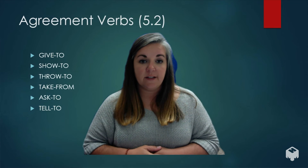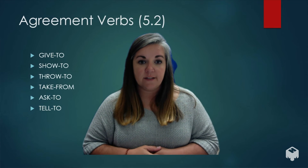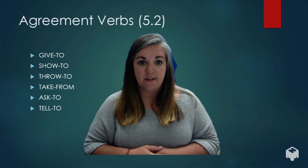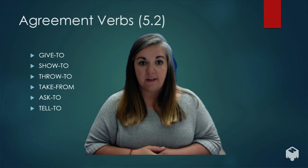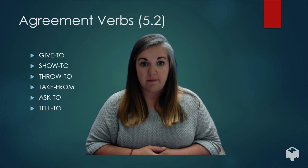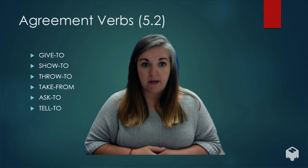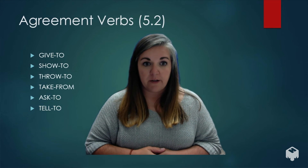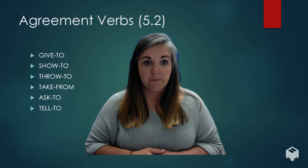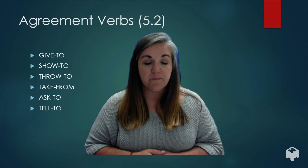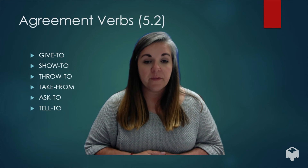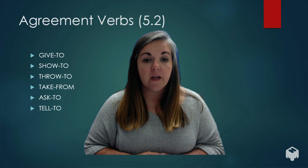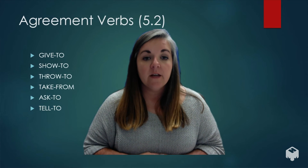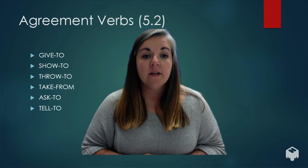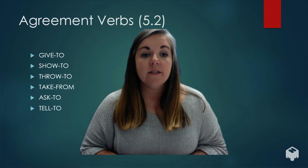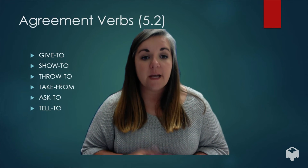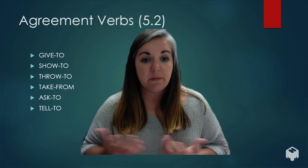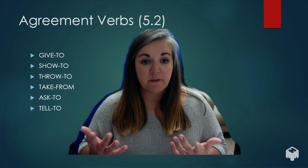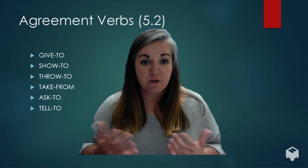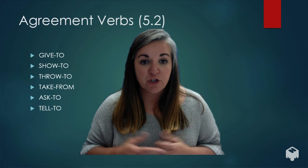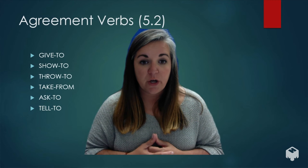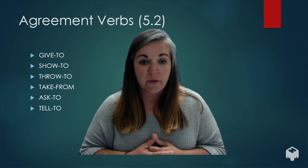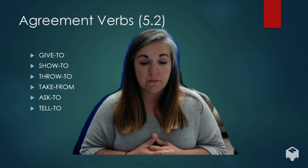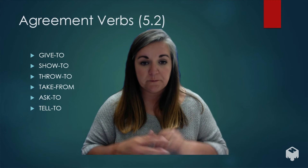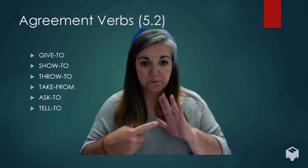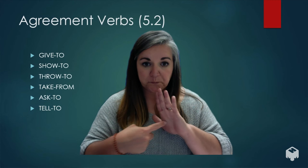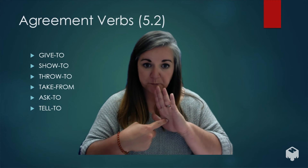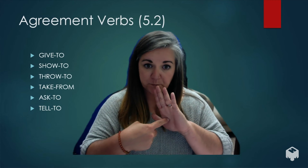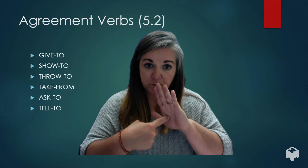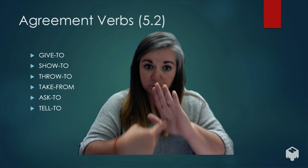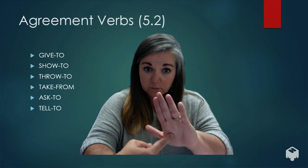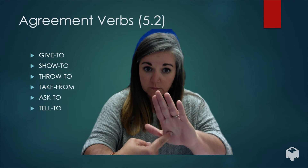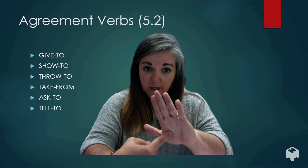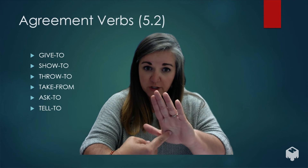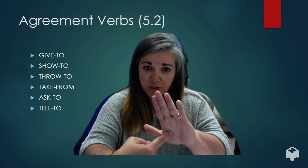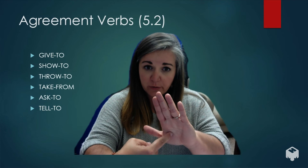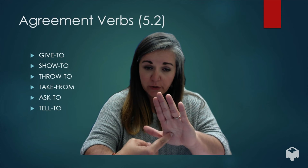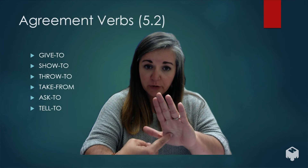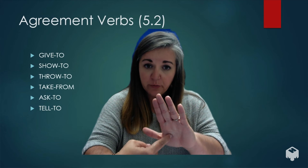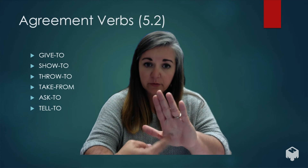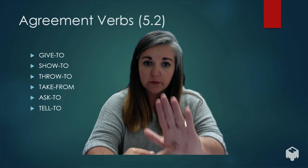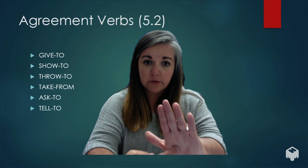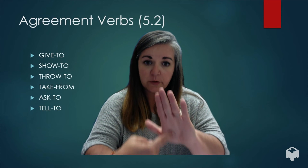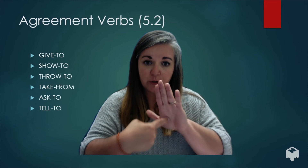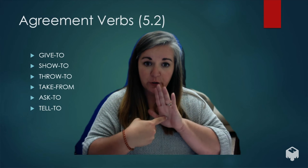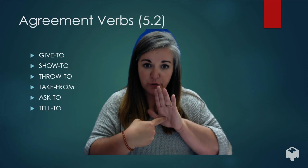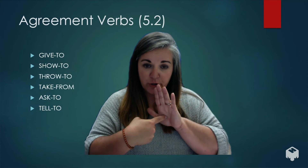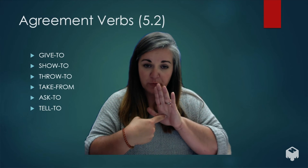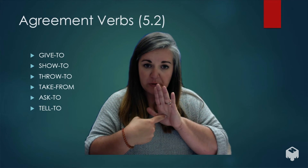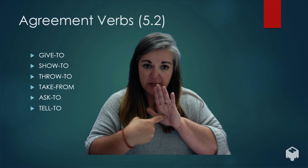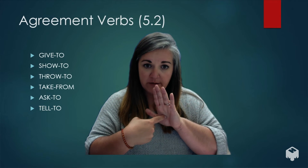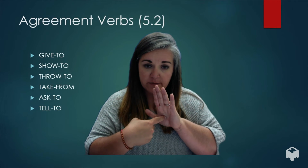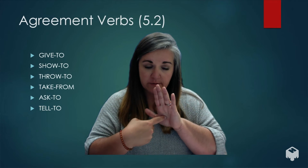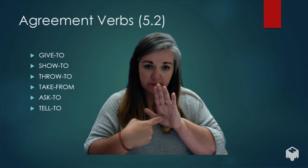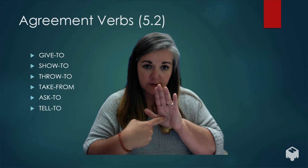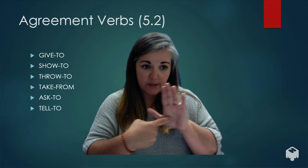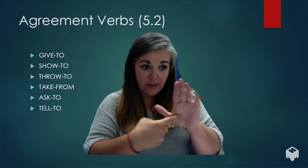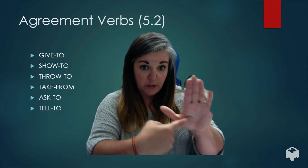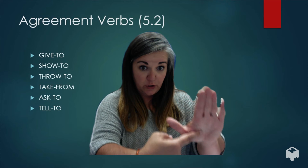of things in that manner. Same thing for show. I show you. You show